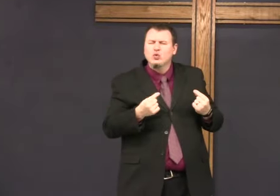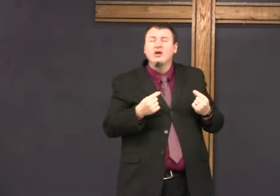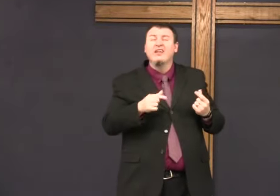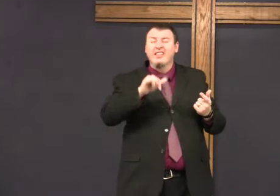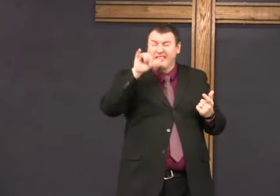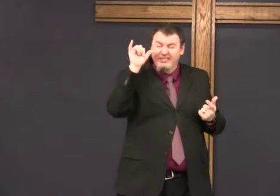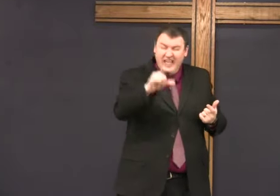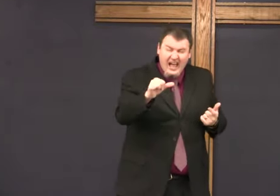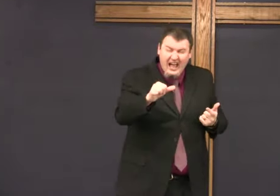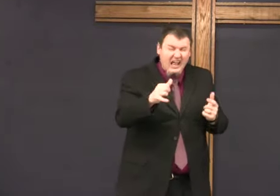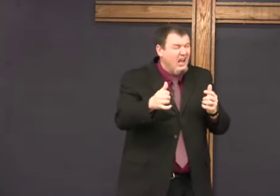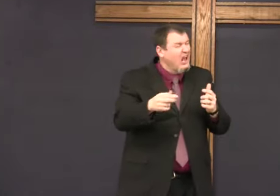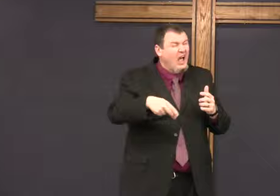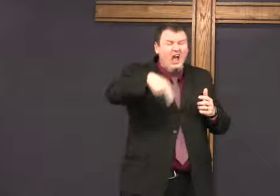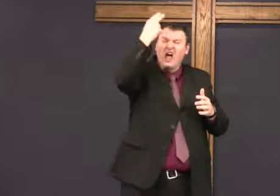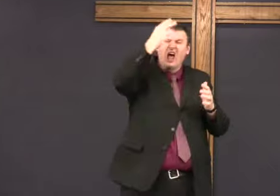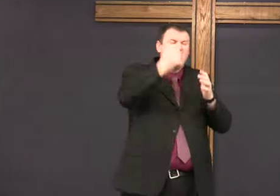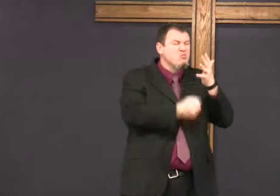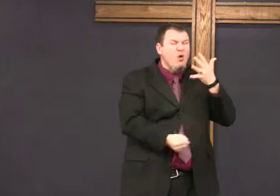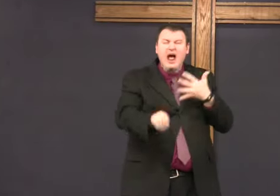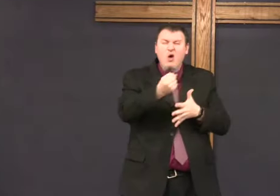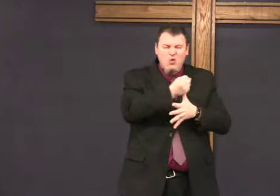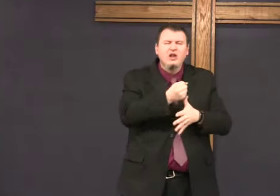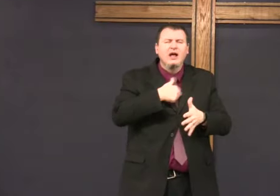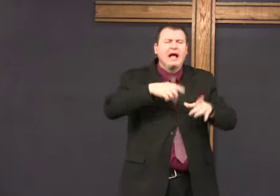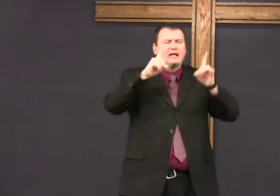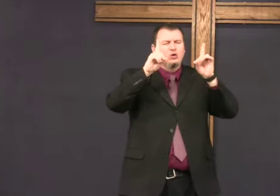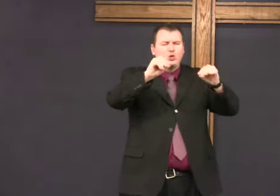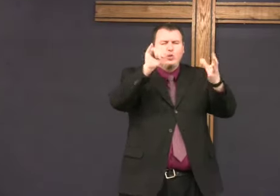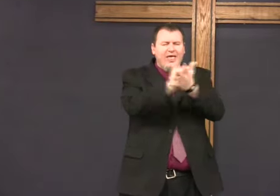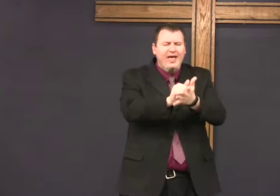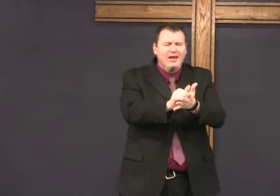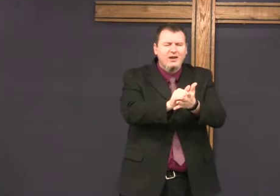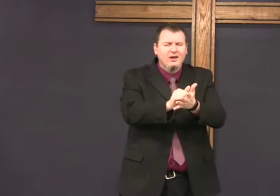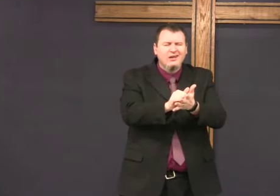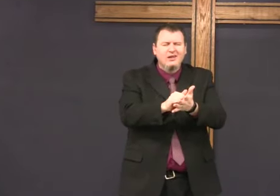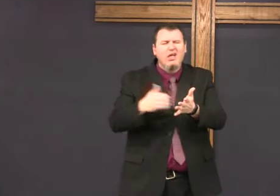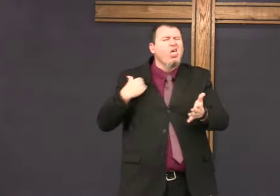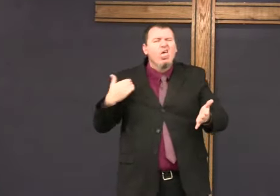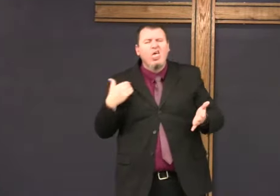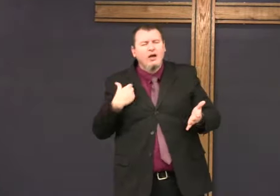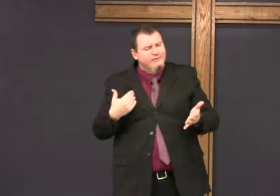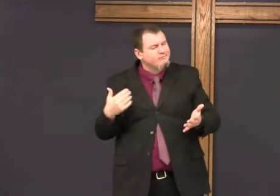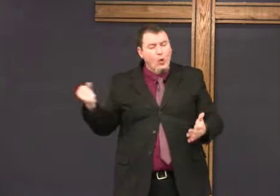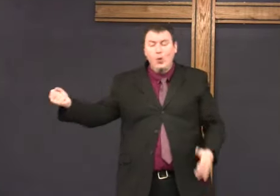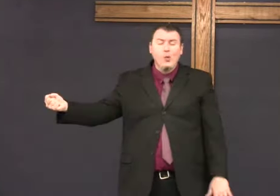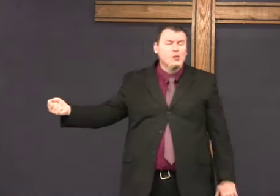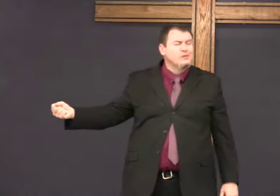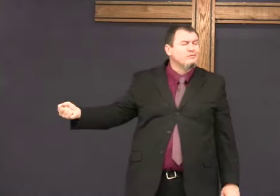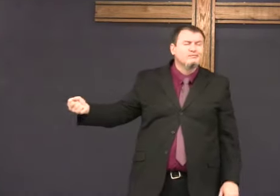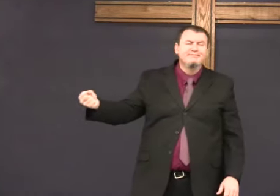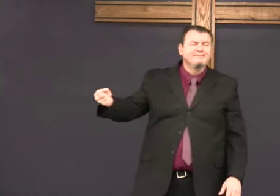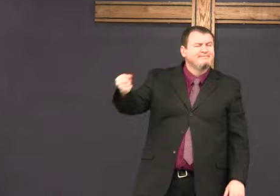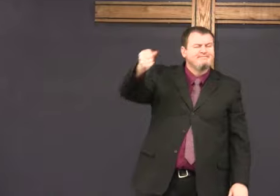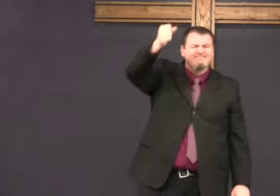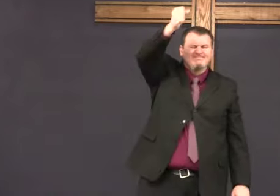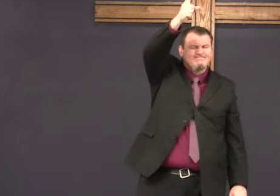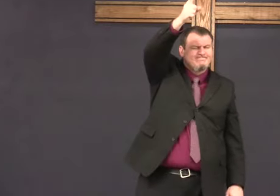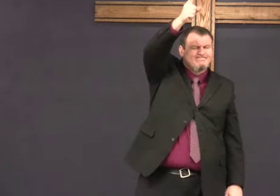Focused on you and what you are calling me to do with that high, that I place that as a high priority. And if